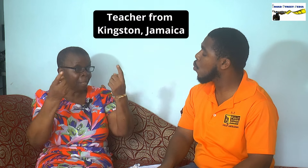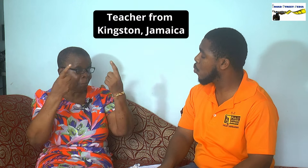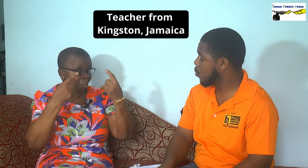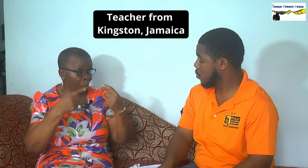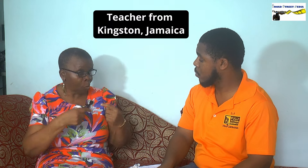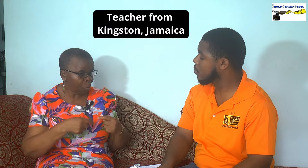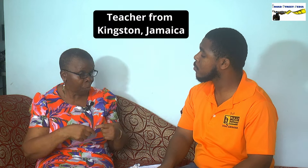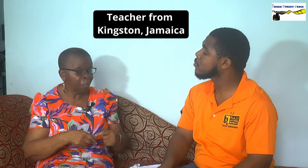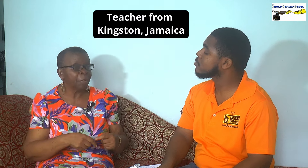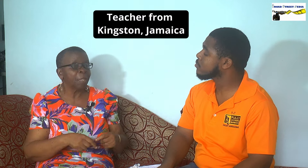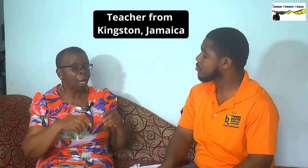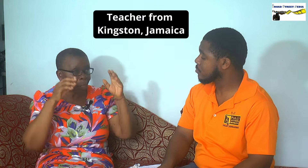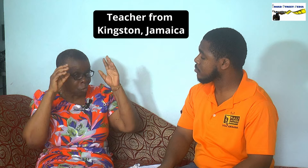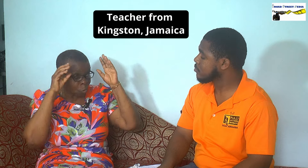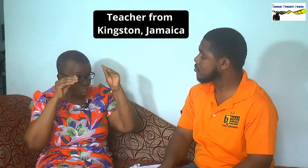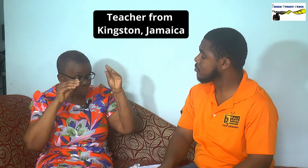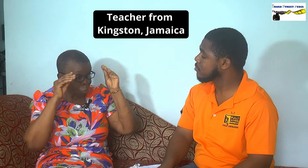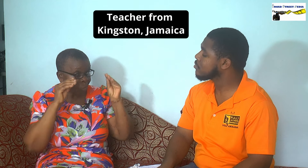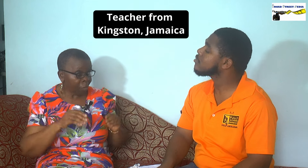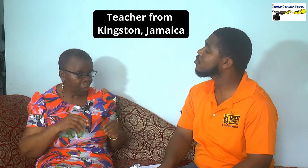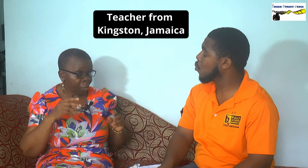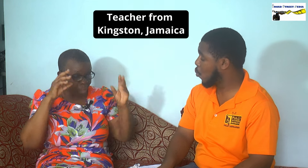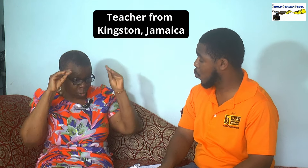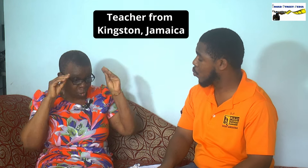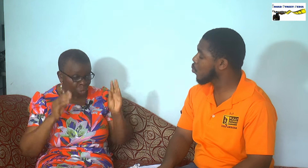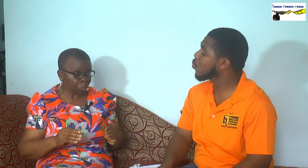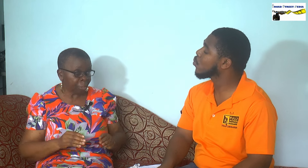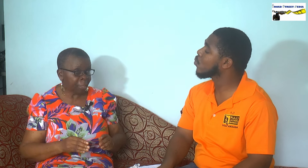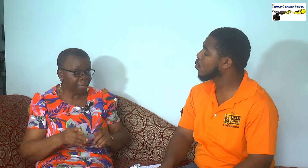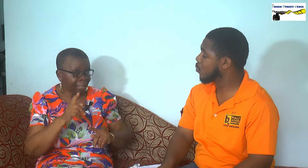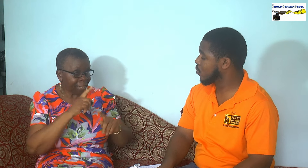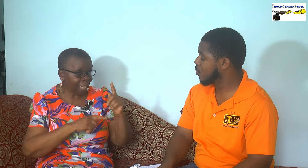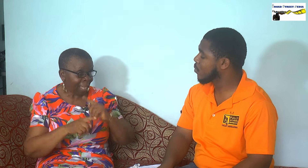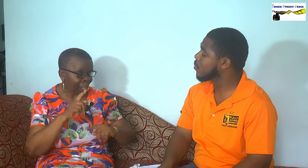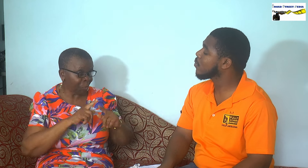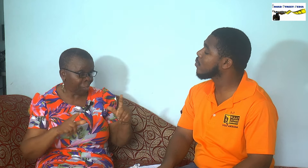came down and taught the teachers sign language.